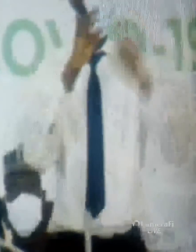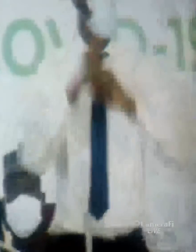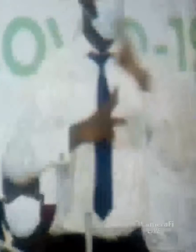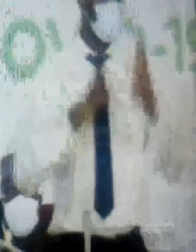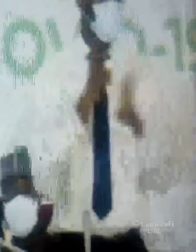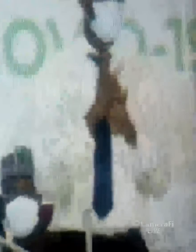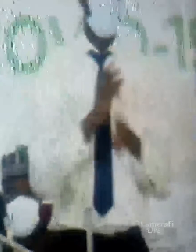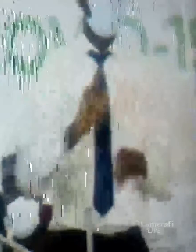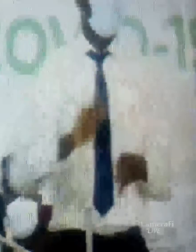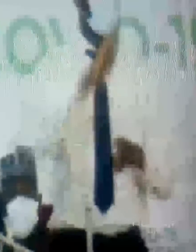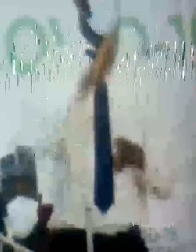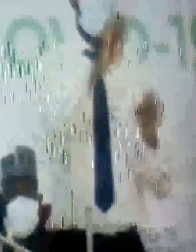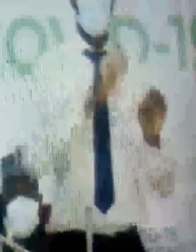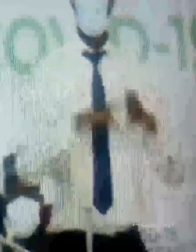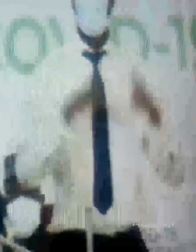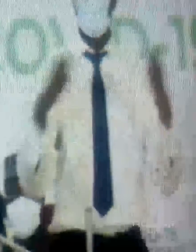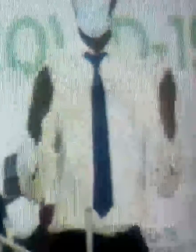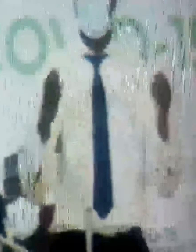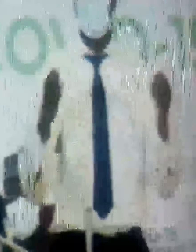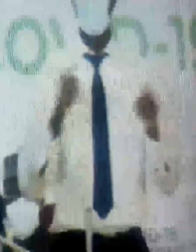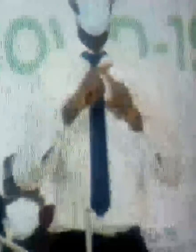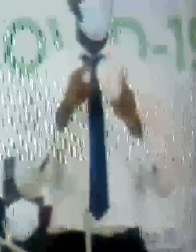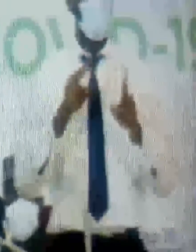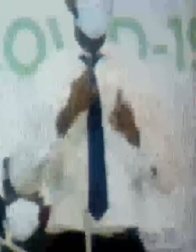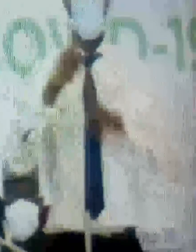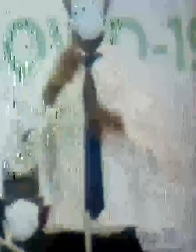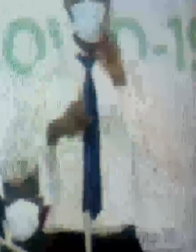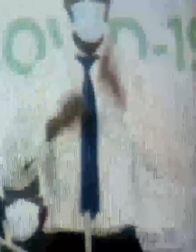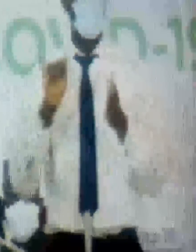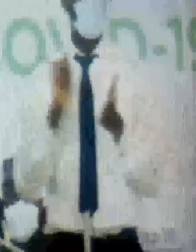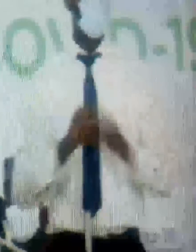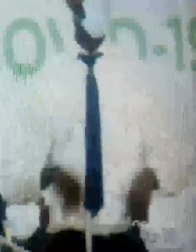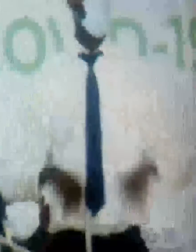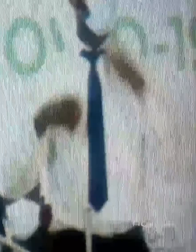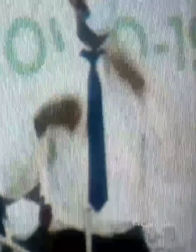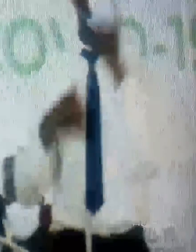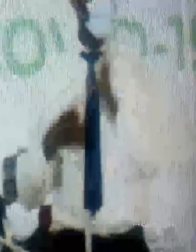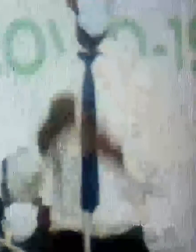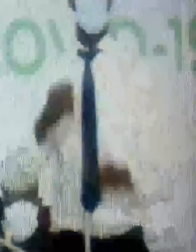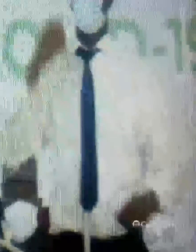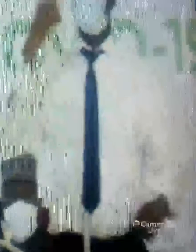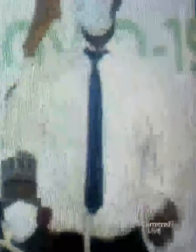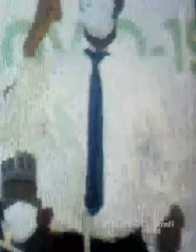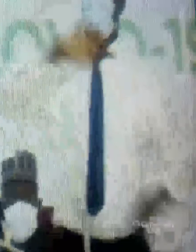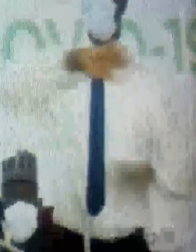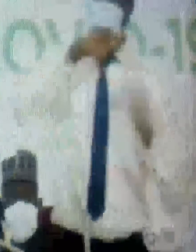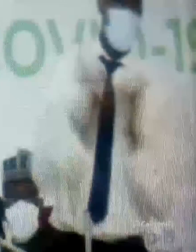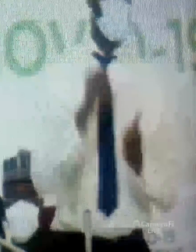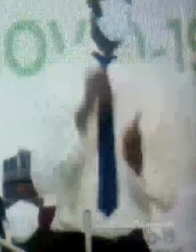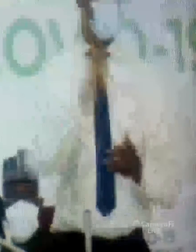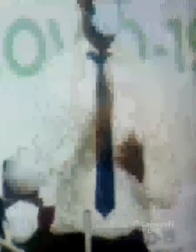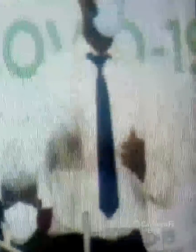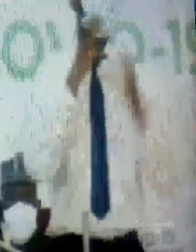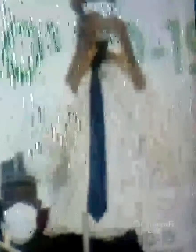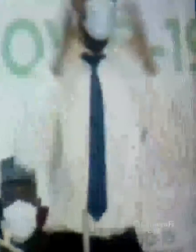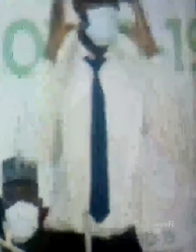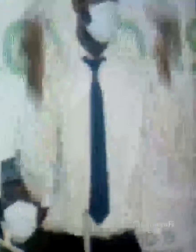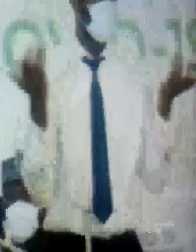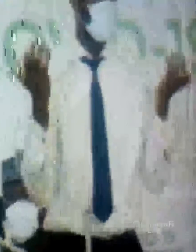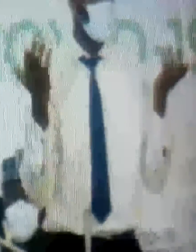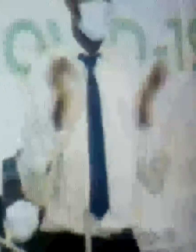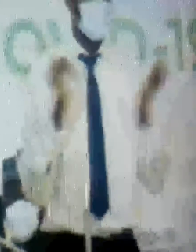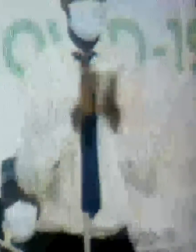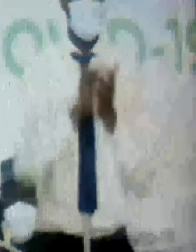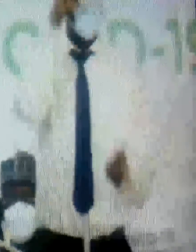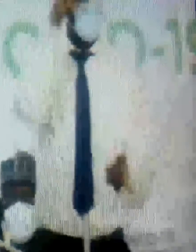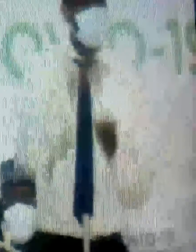are open, but they make sure that everybody wears a mask and they're able to keep the numbers down. And